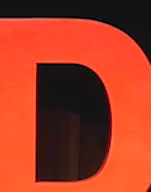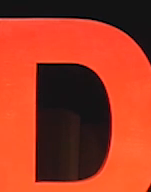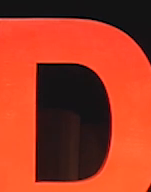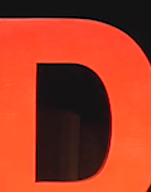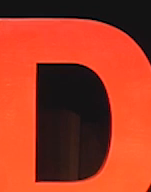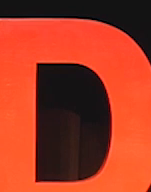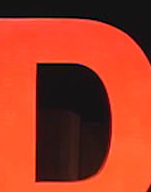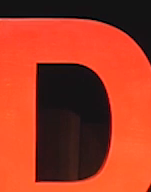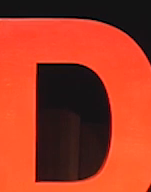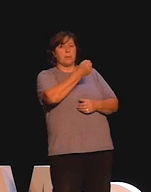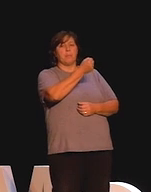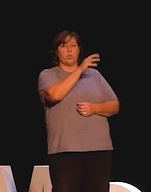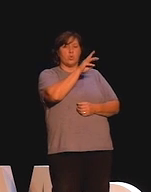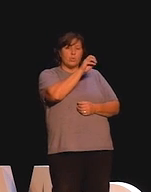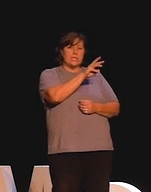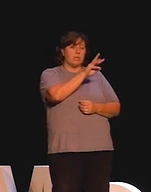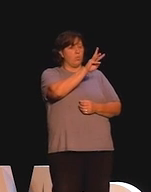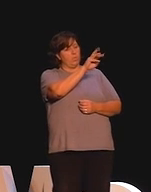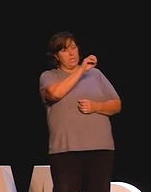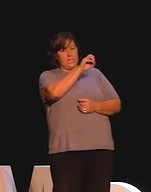milkweed and